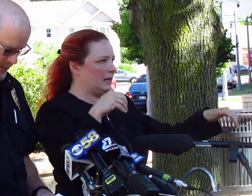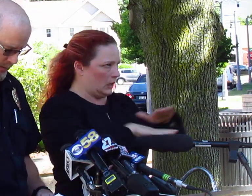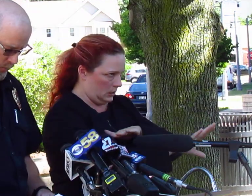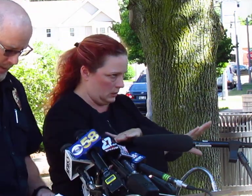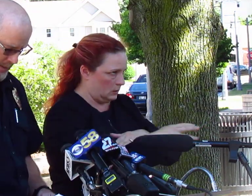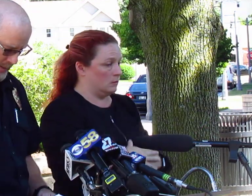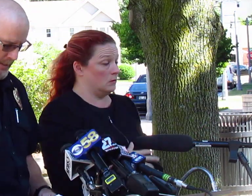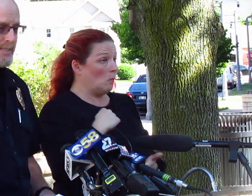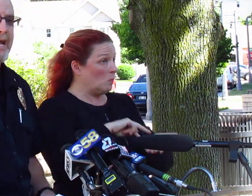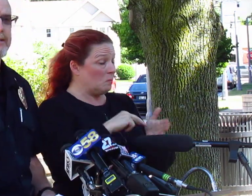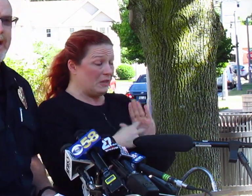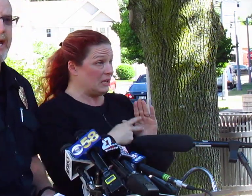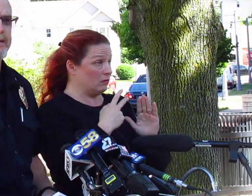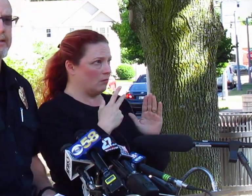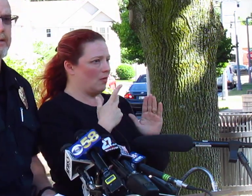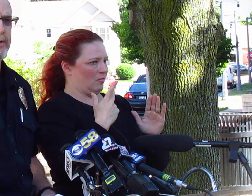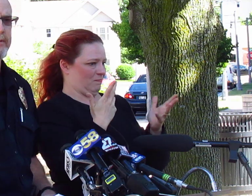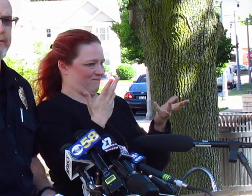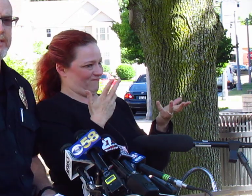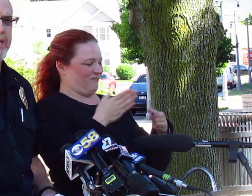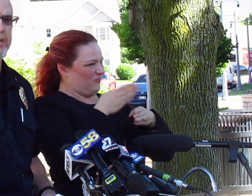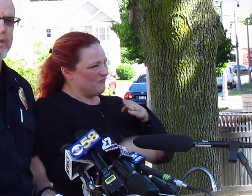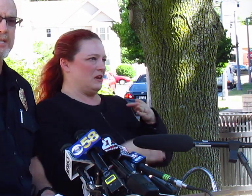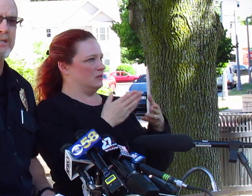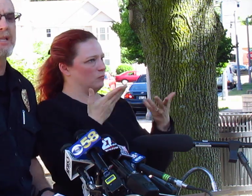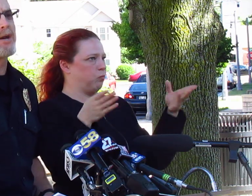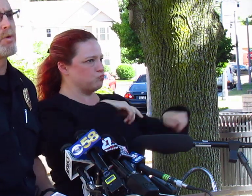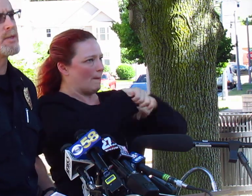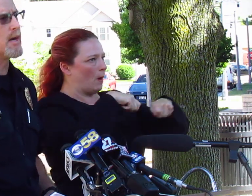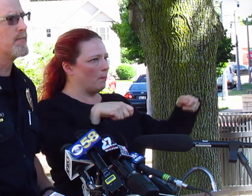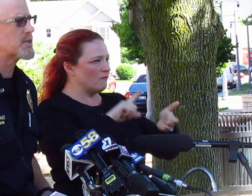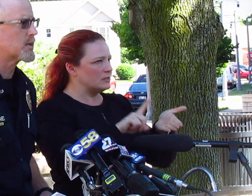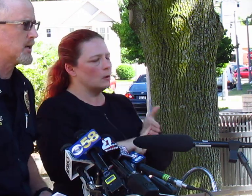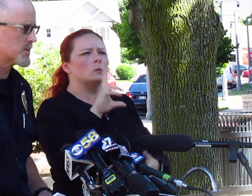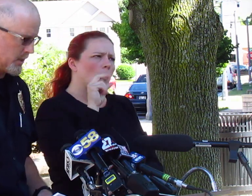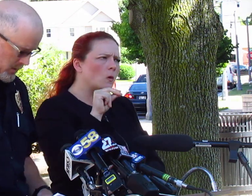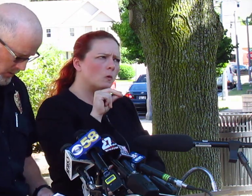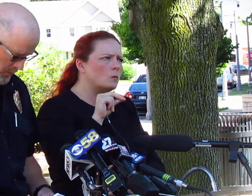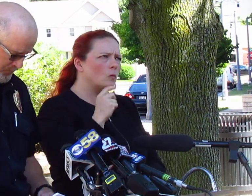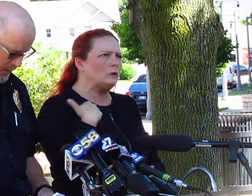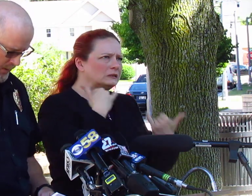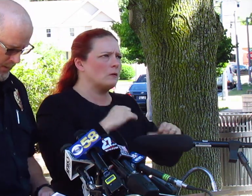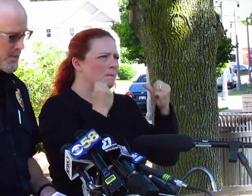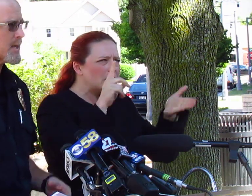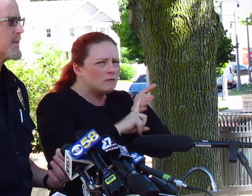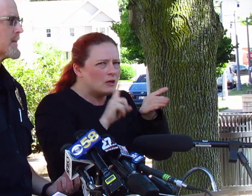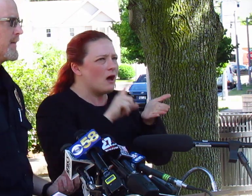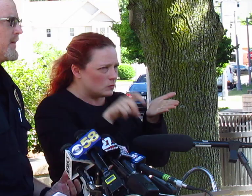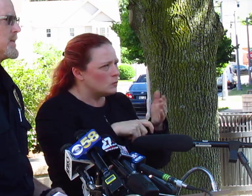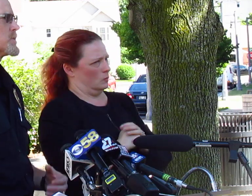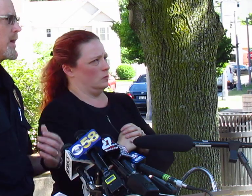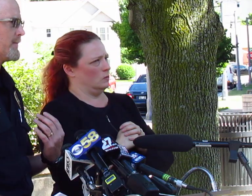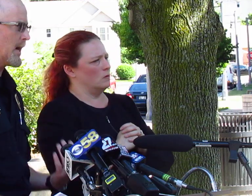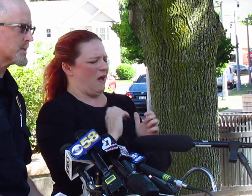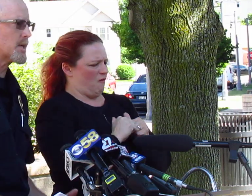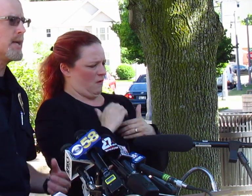not, the releasing the scene is not tying into the completing of the investigation. There is still a lot of work that our investigators need to do. These get conducted in